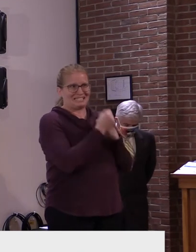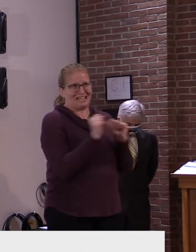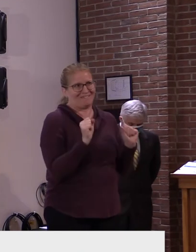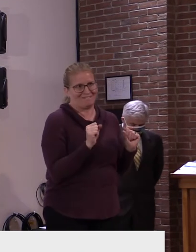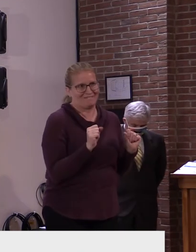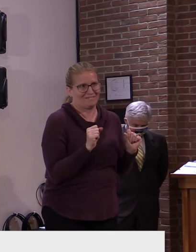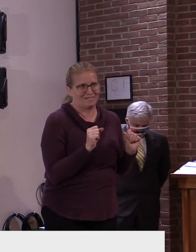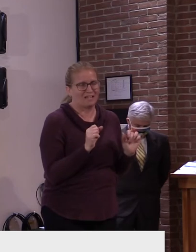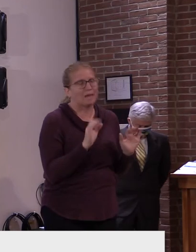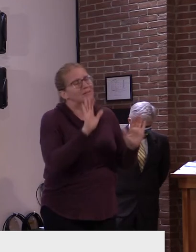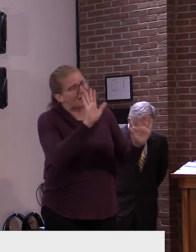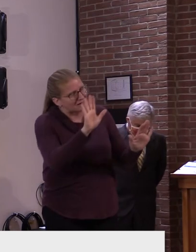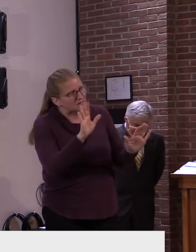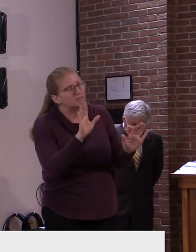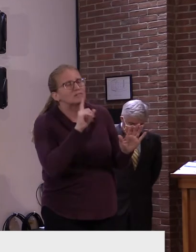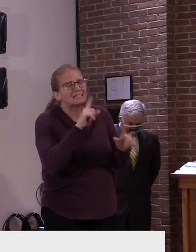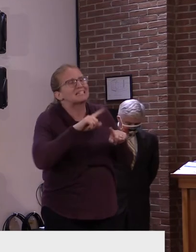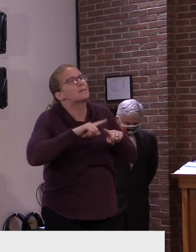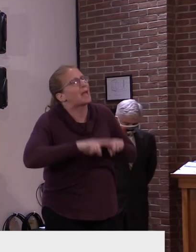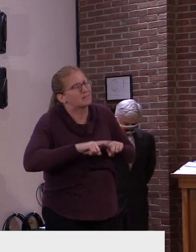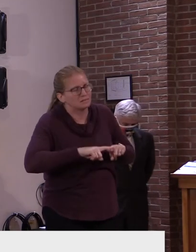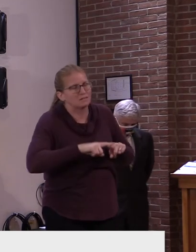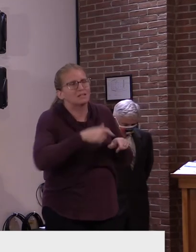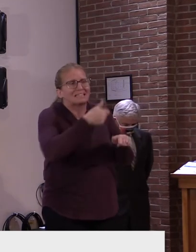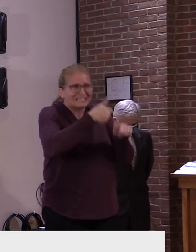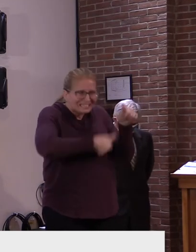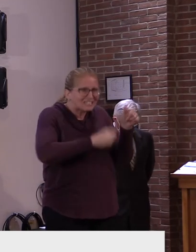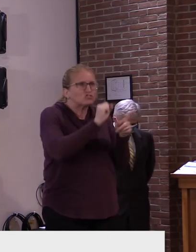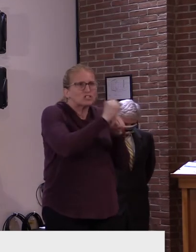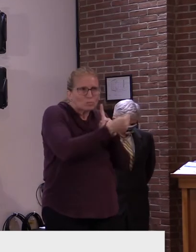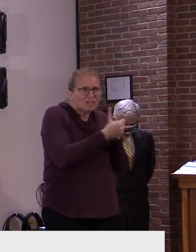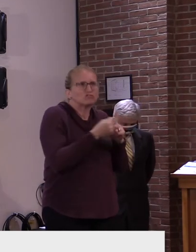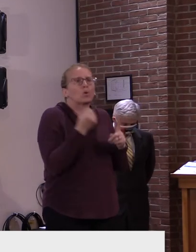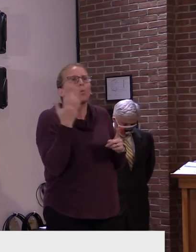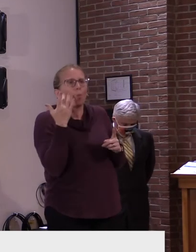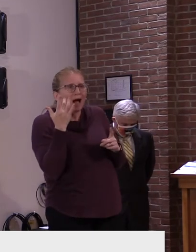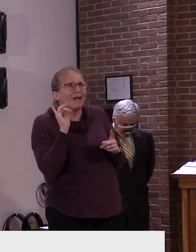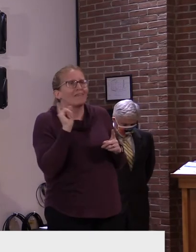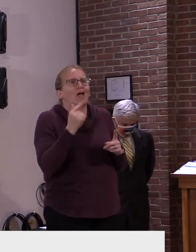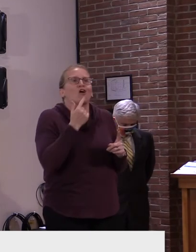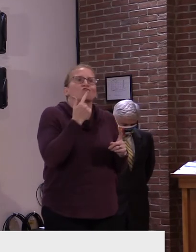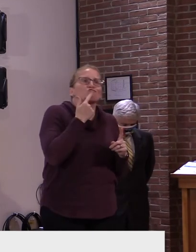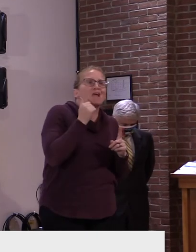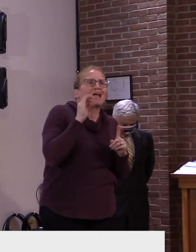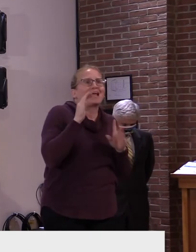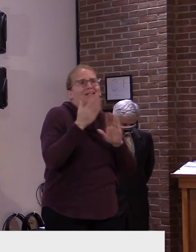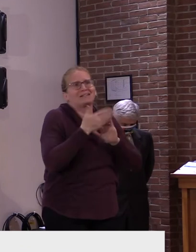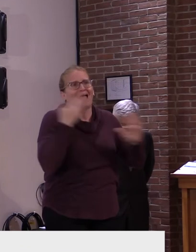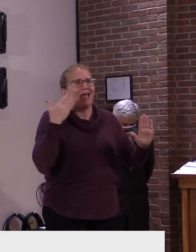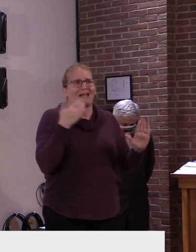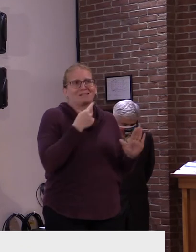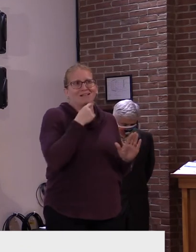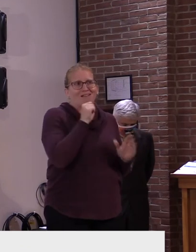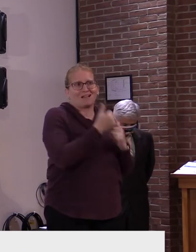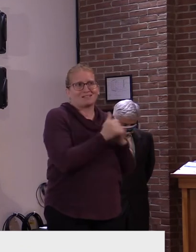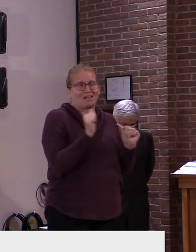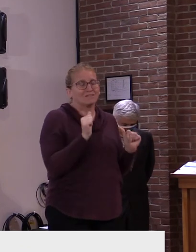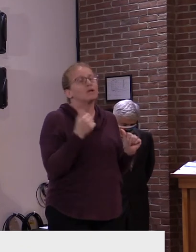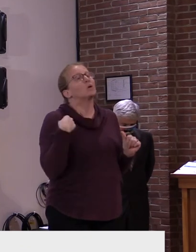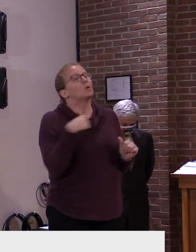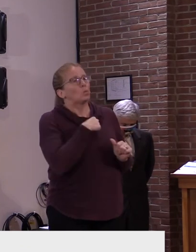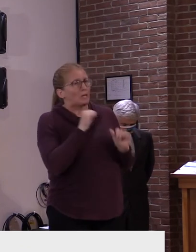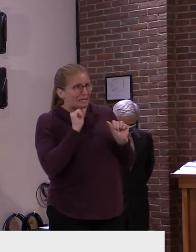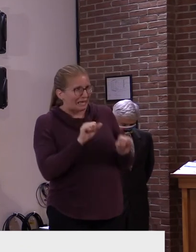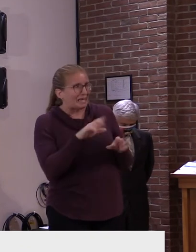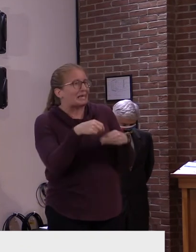depends on the specific conditions um that have resulted in the tank being red tagged but we can make arrangements for either more